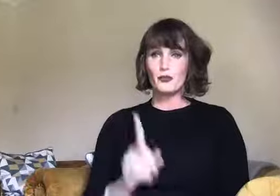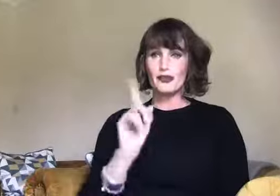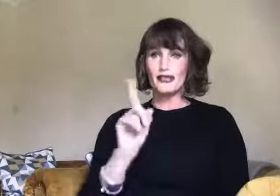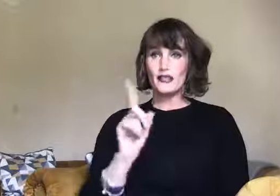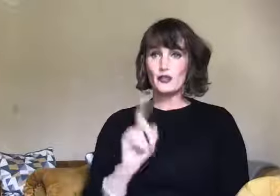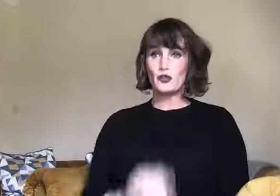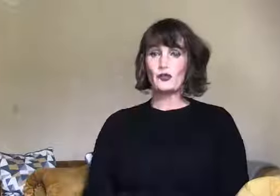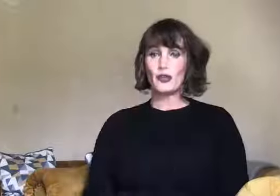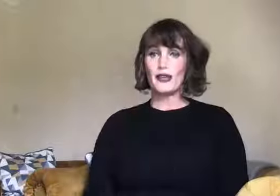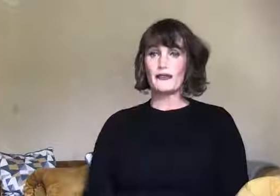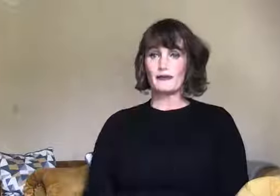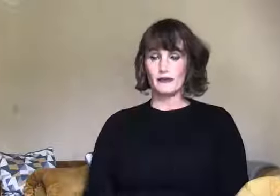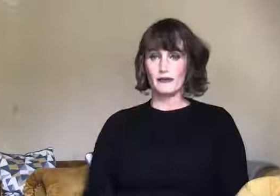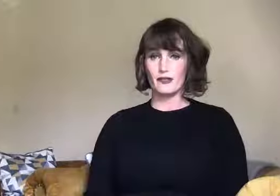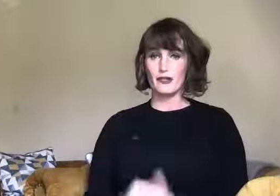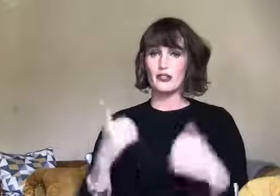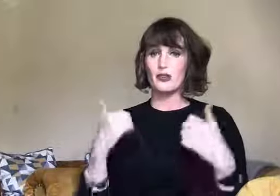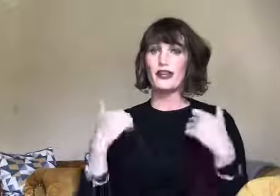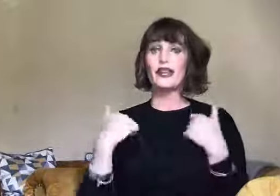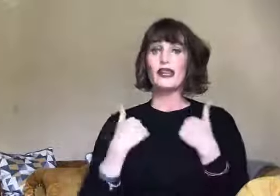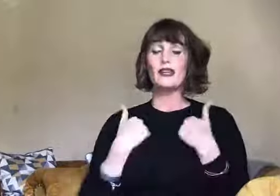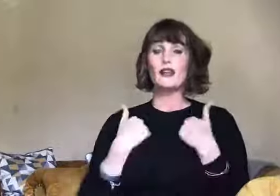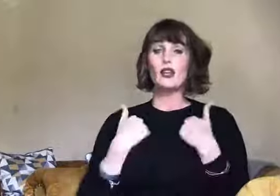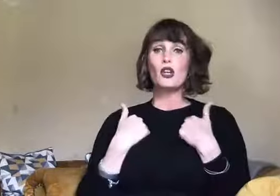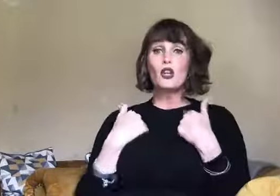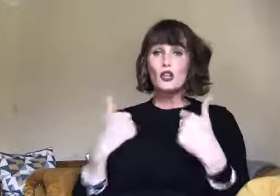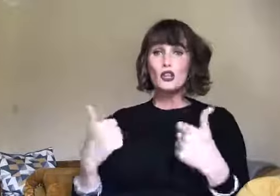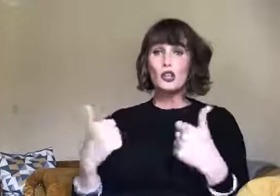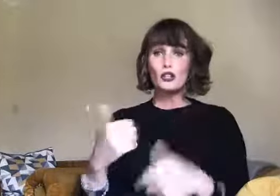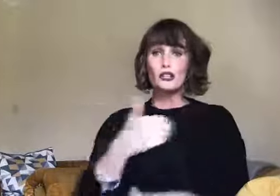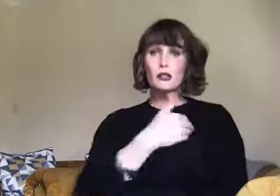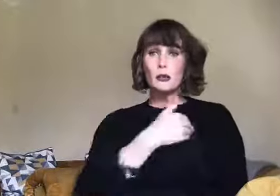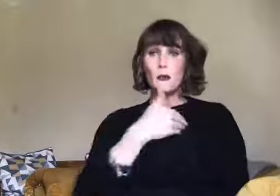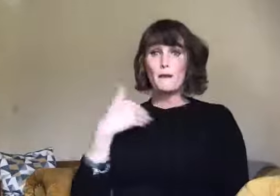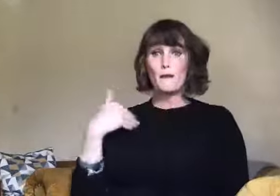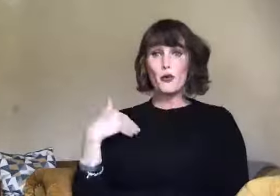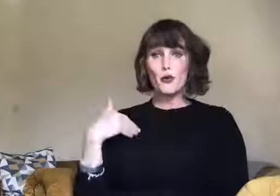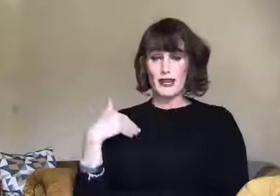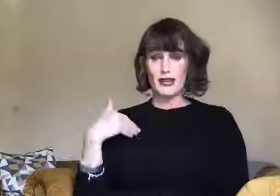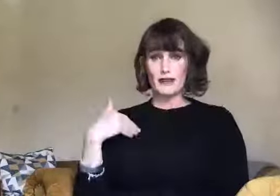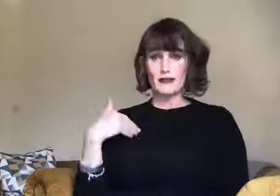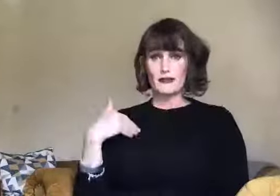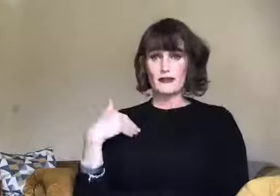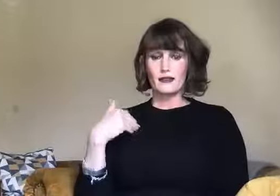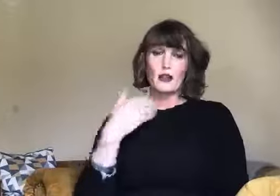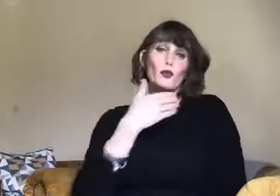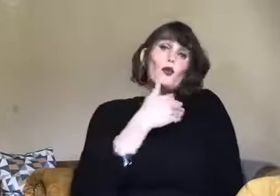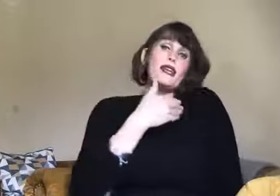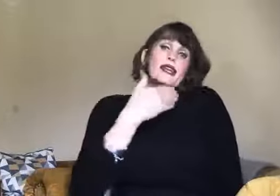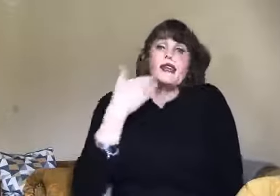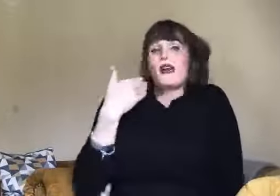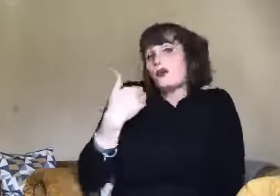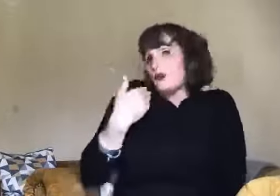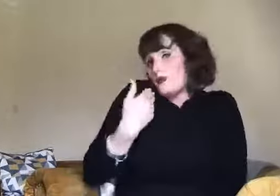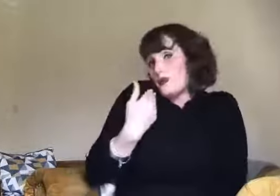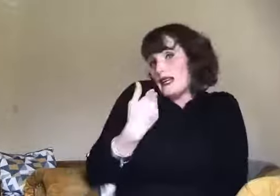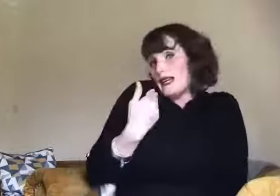want to see that you can all do it. So let's try it again. Good morning. So waking up. Good